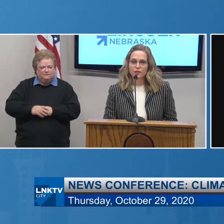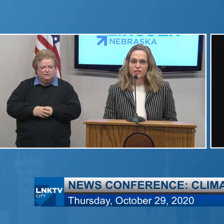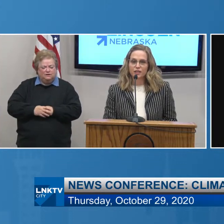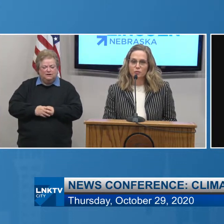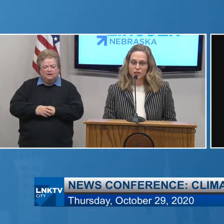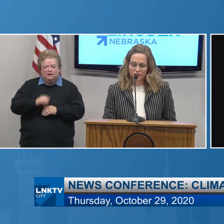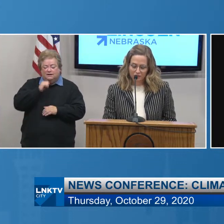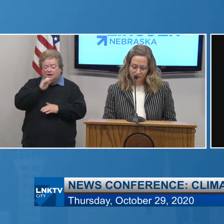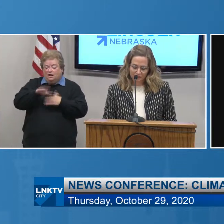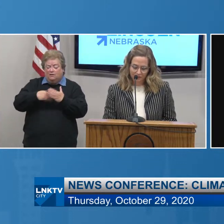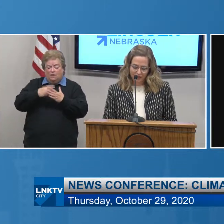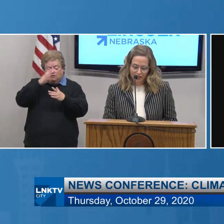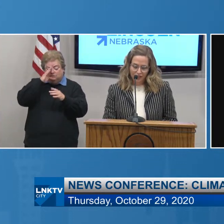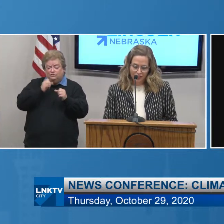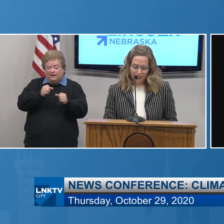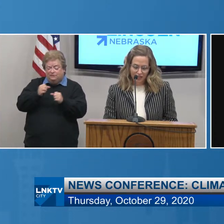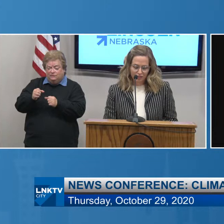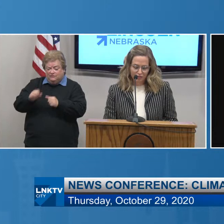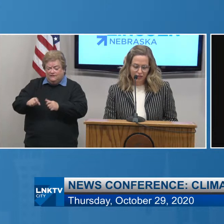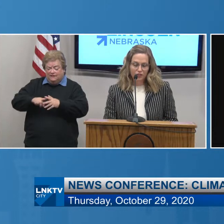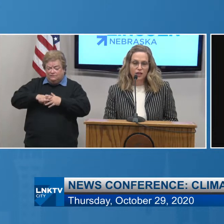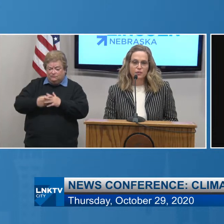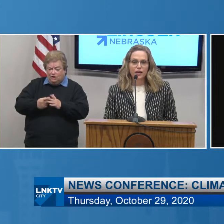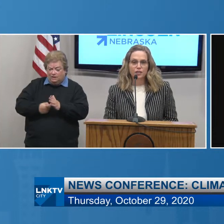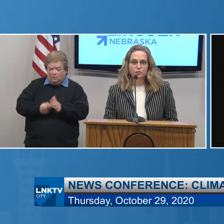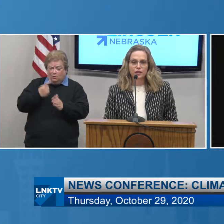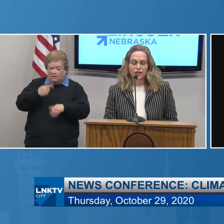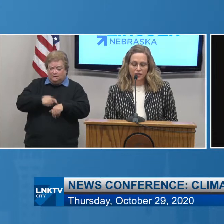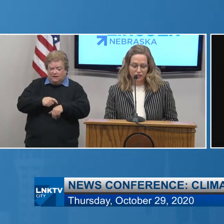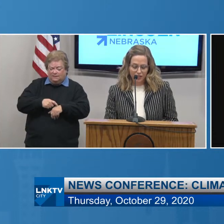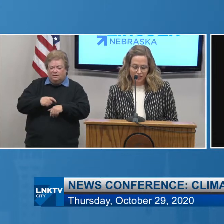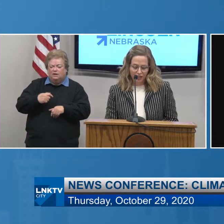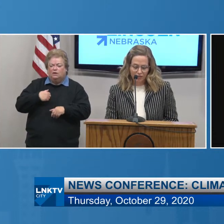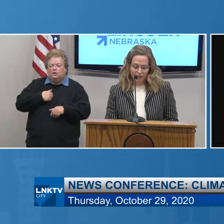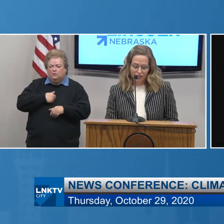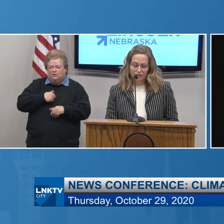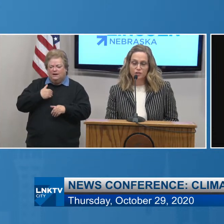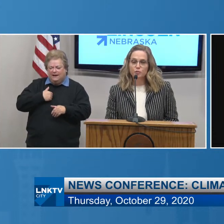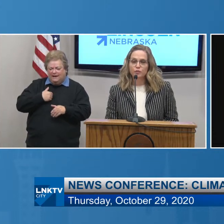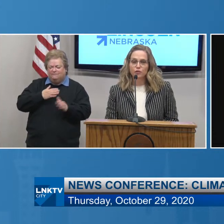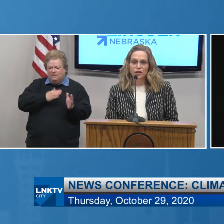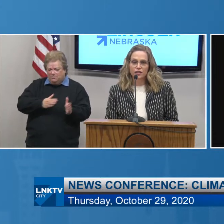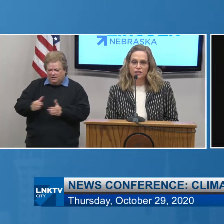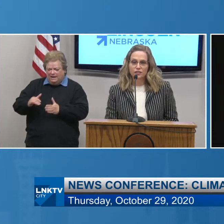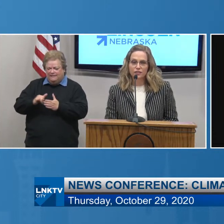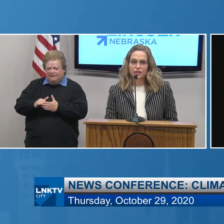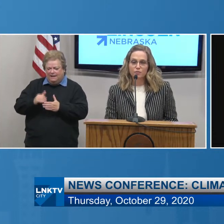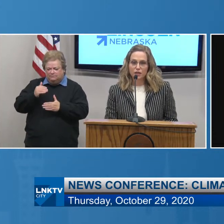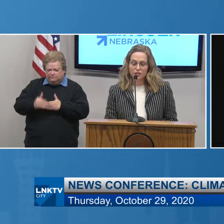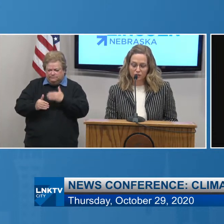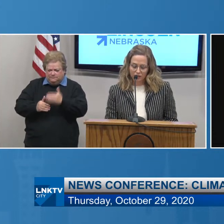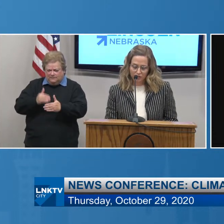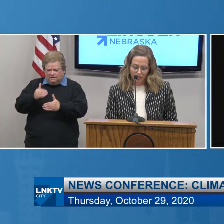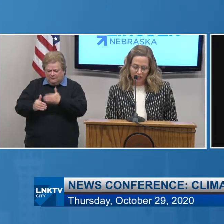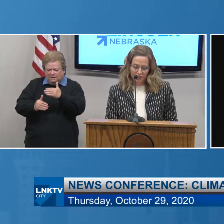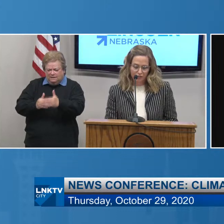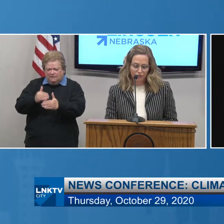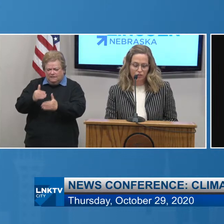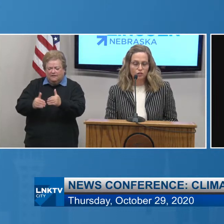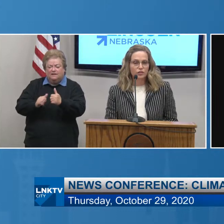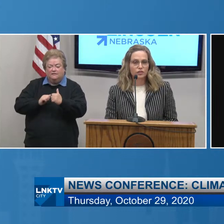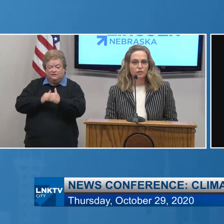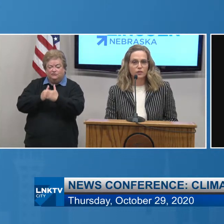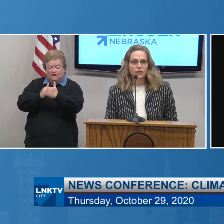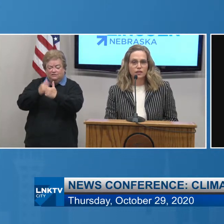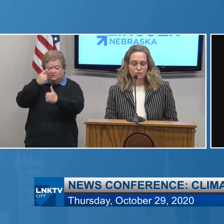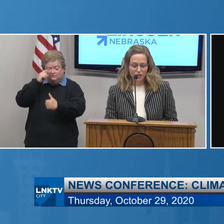can be implemented at once. Instead, the draft climate action plan lays out the challenges before us and the menu of strategies